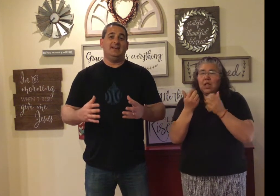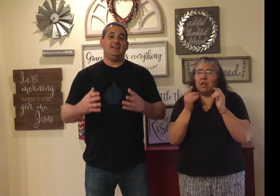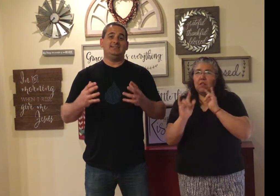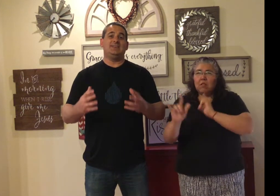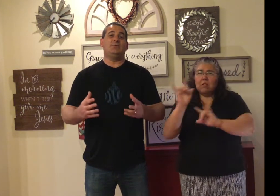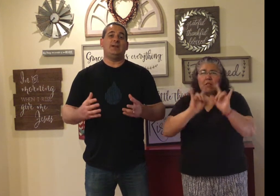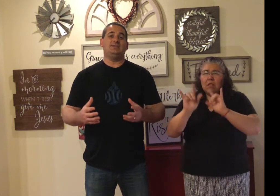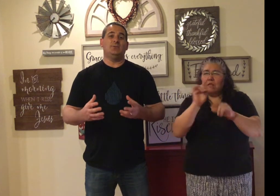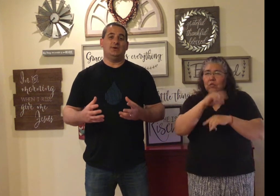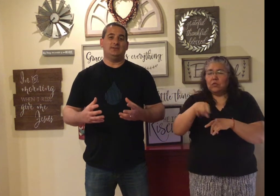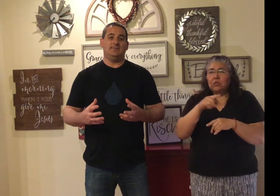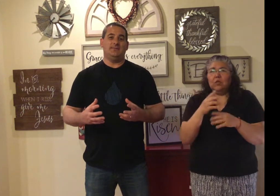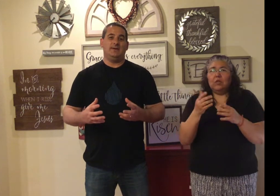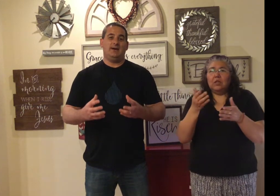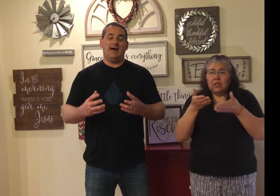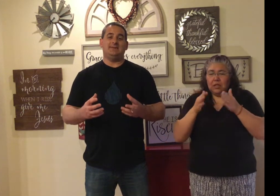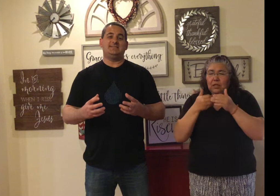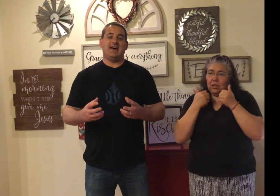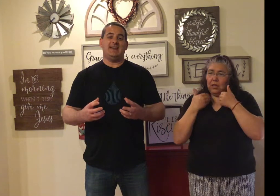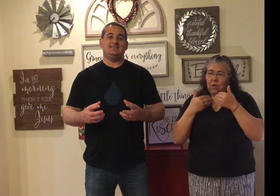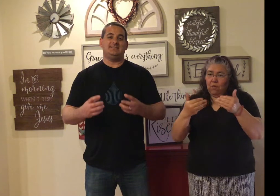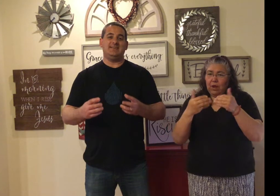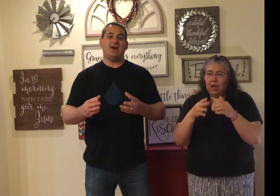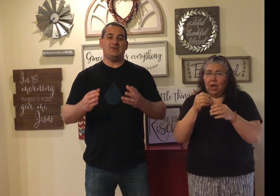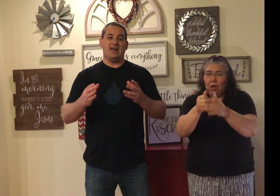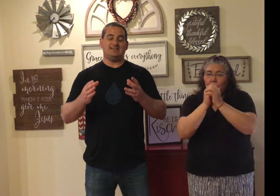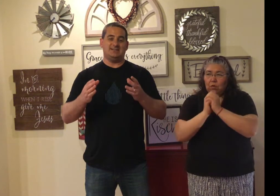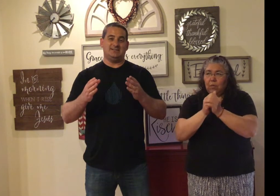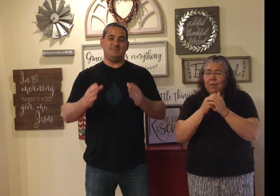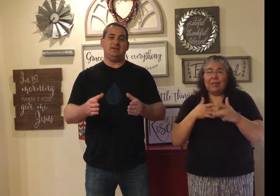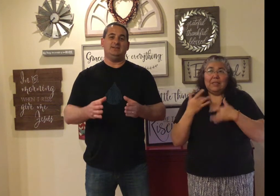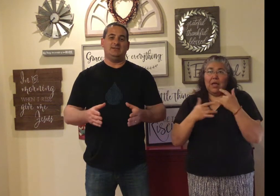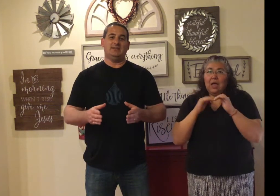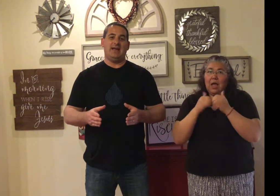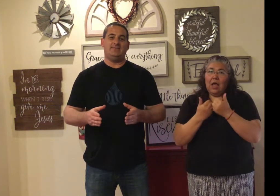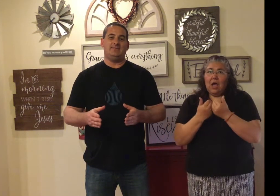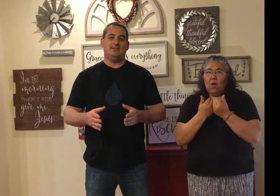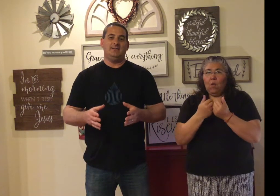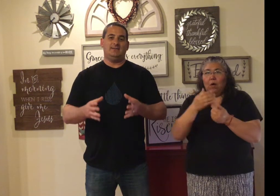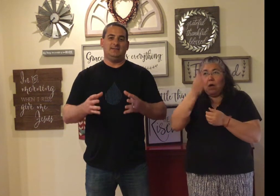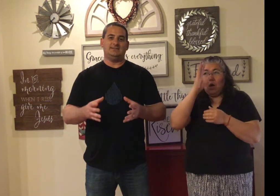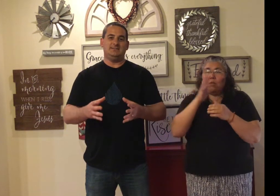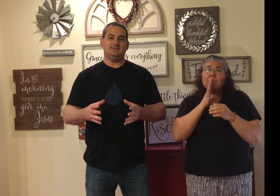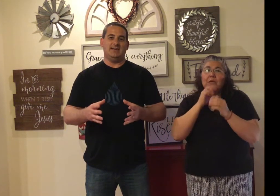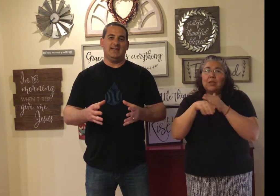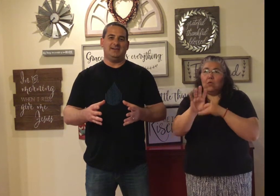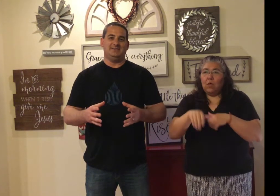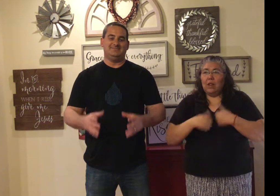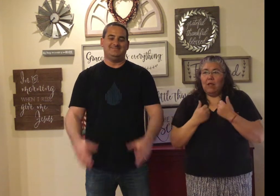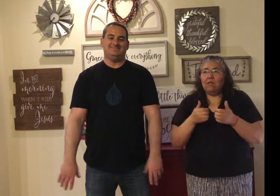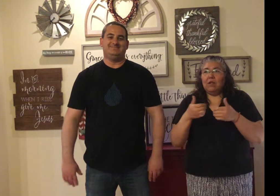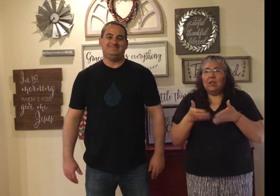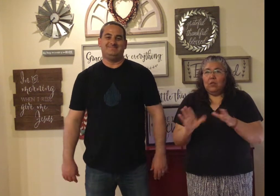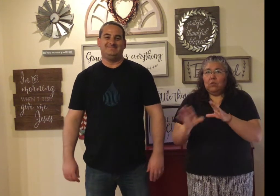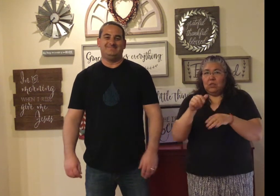listen, let's get ready to worship. I'm excited to see how God is going to speak into your life. Let's do it together.